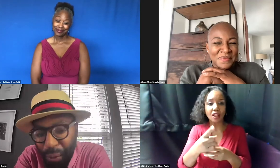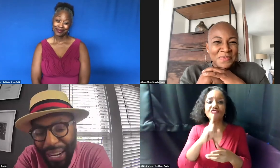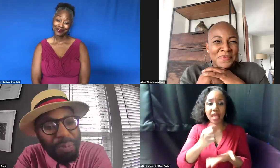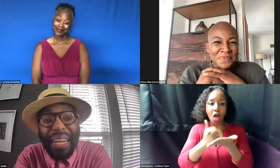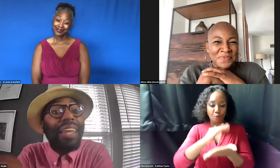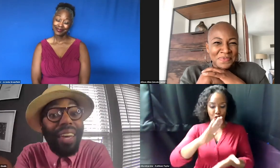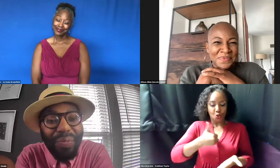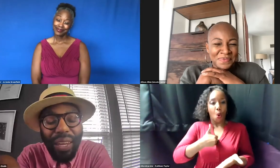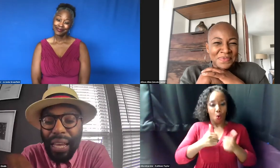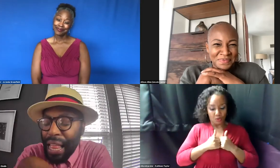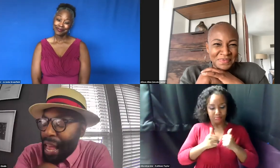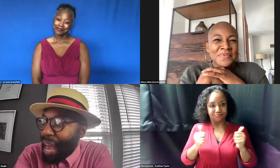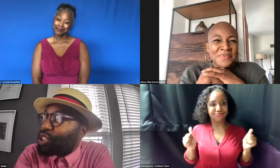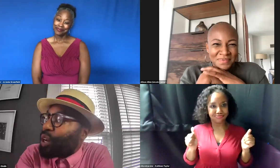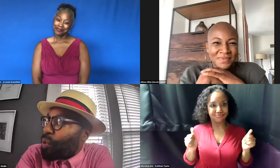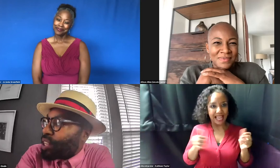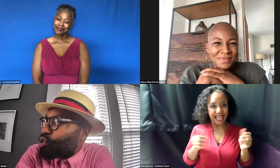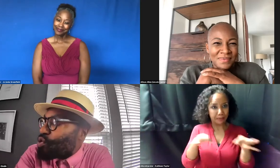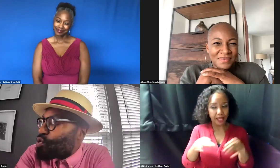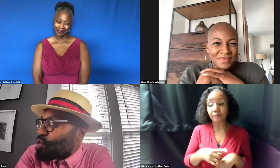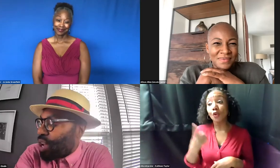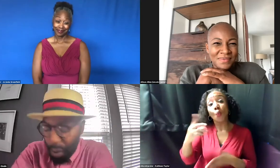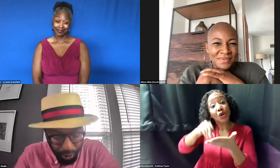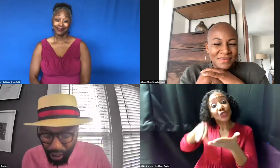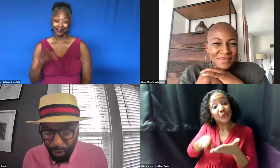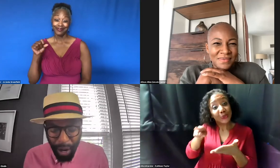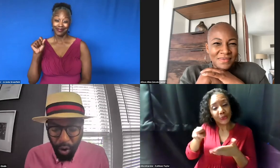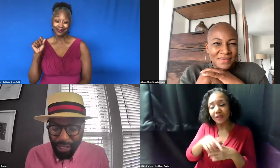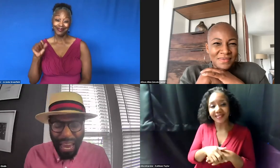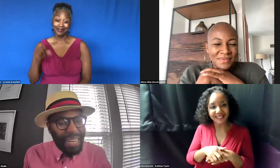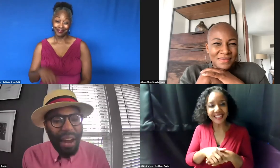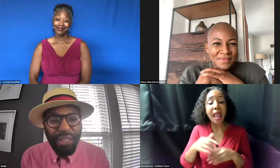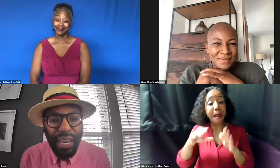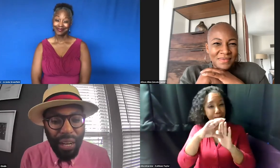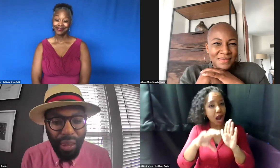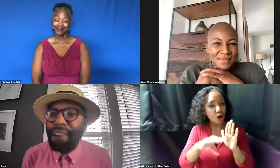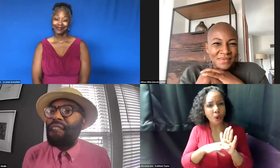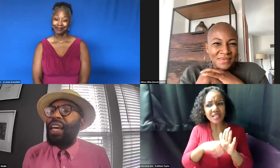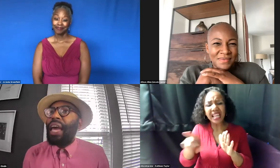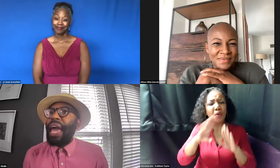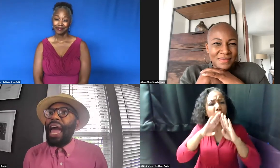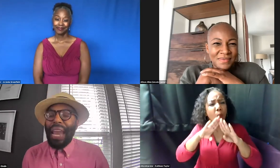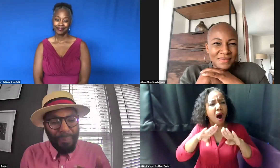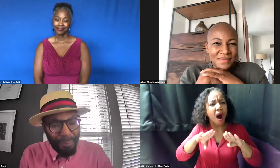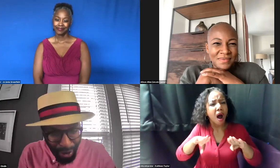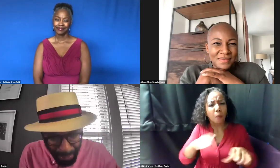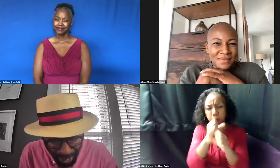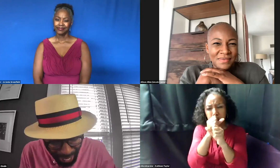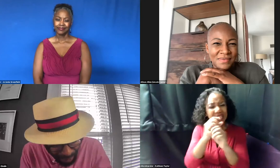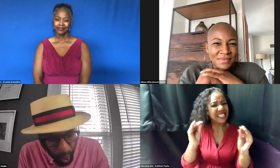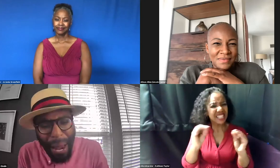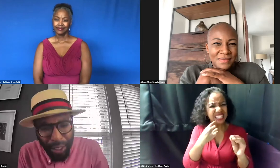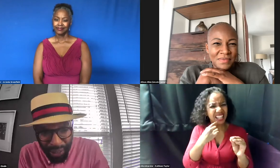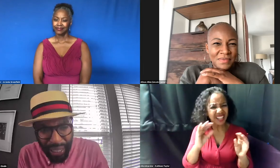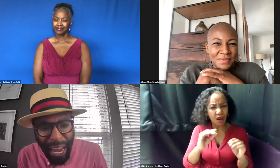soul and a way to explain anything. Mm-hmm. I had a student once who was registered for my course and never said anything. And I'm very big